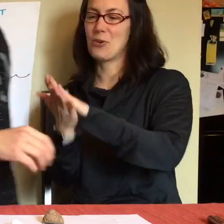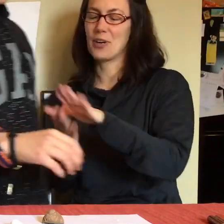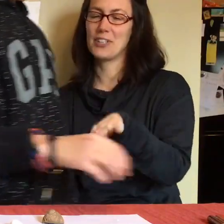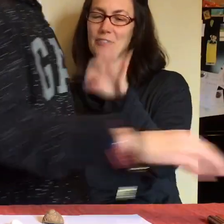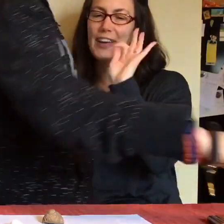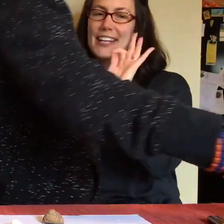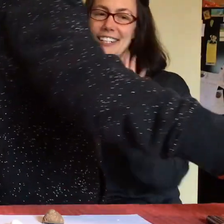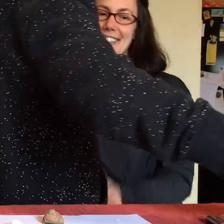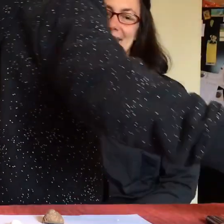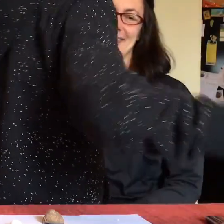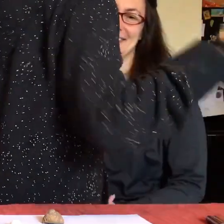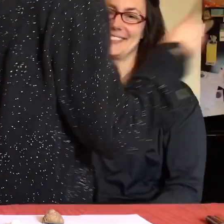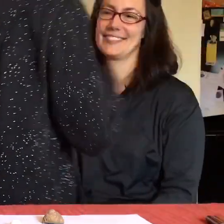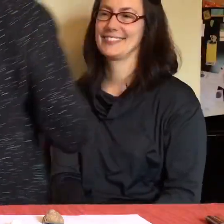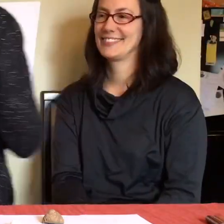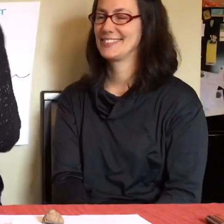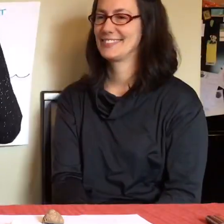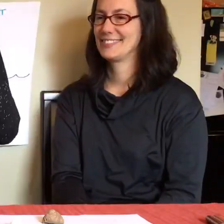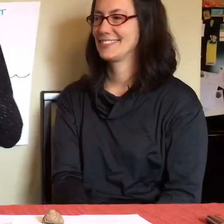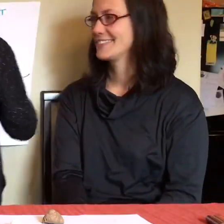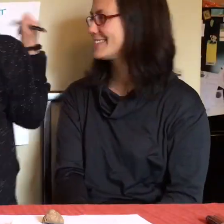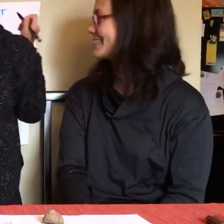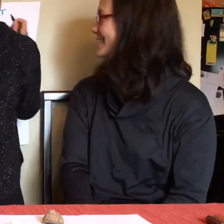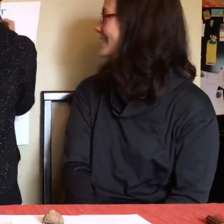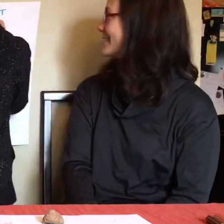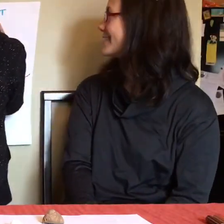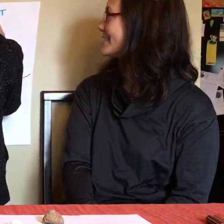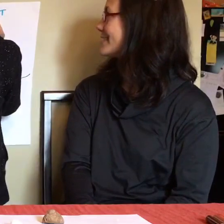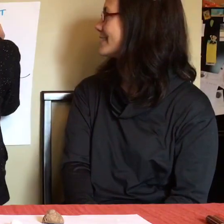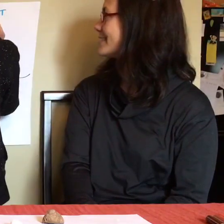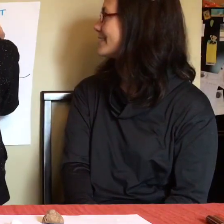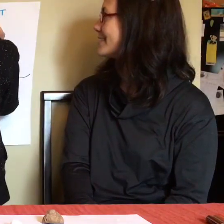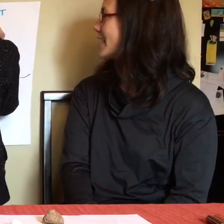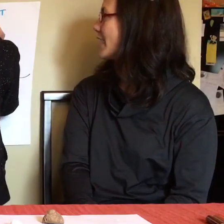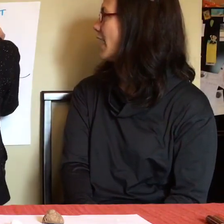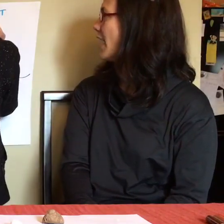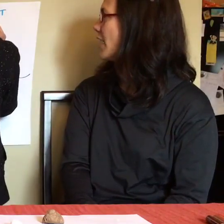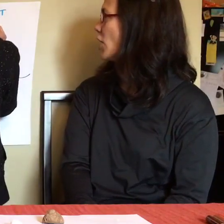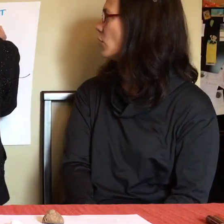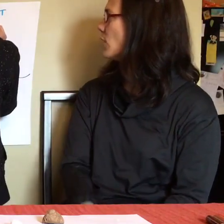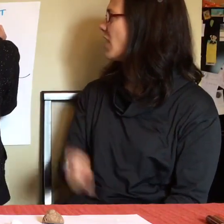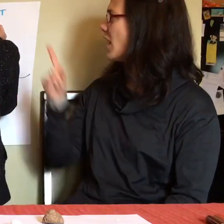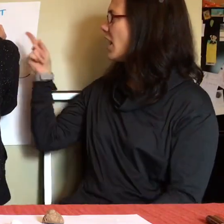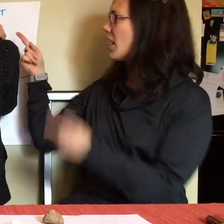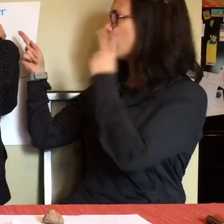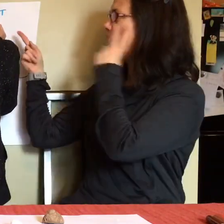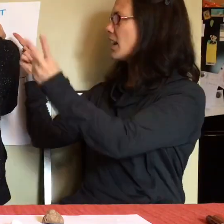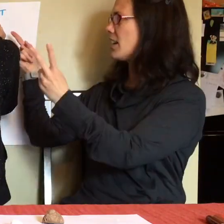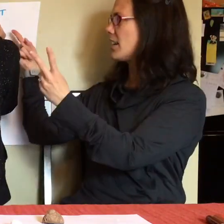Record your finding. And never put magnets by your technology. Uh-oh. Look.